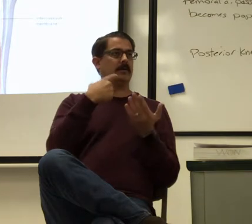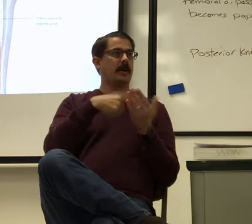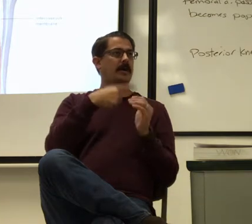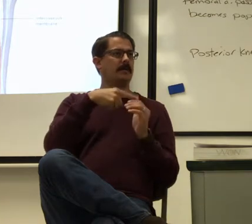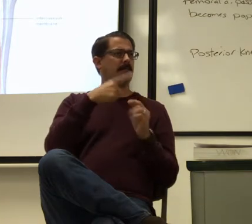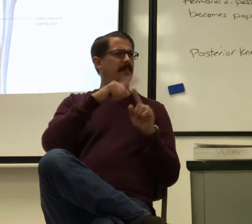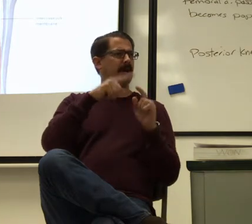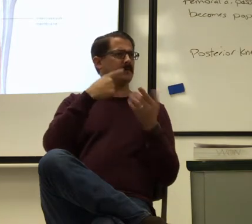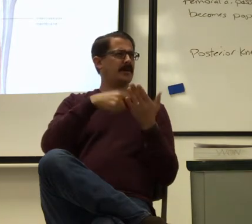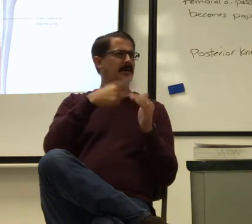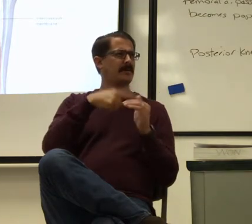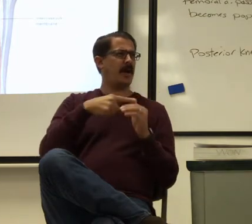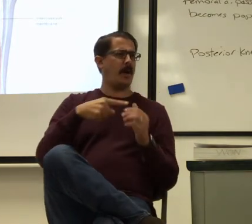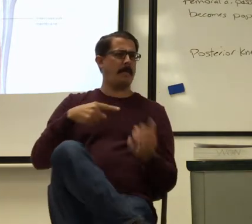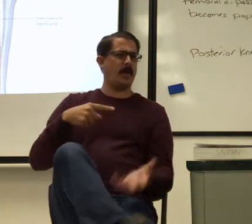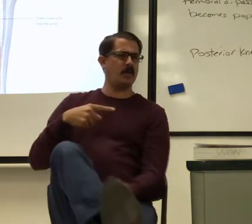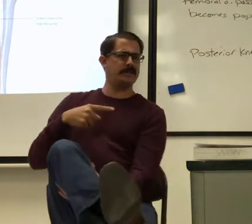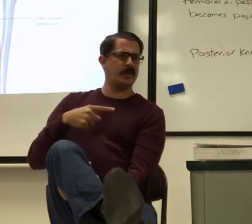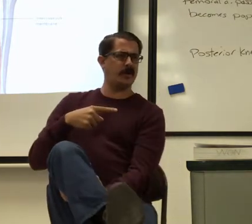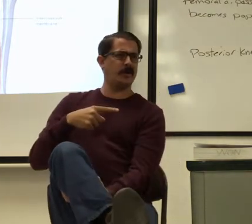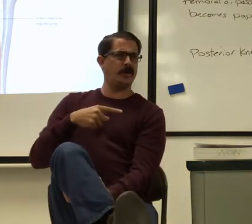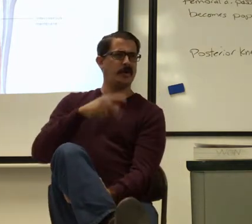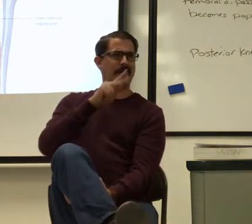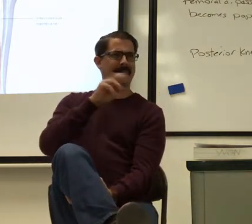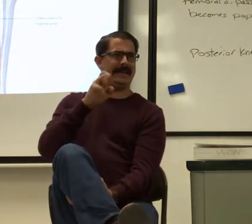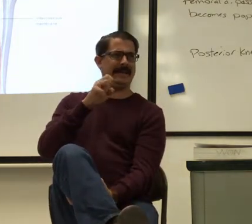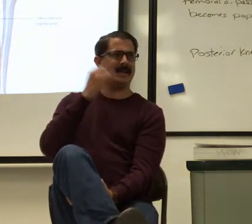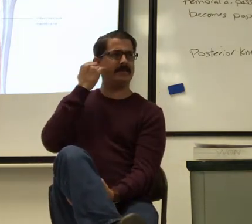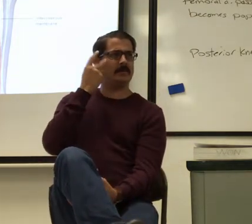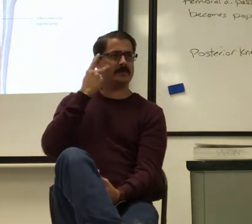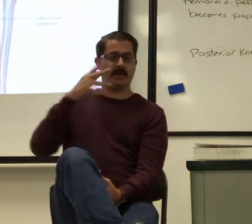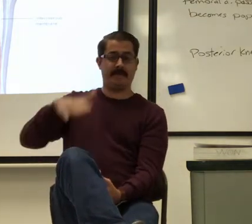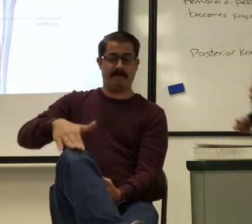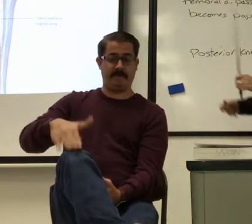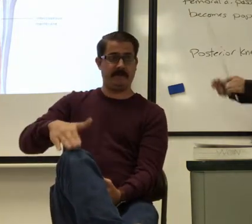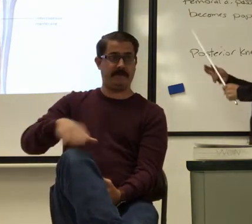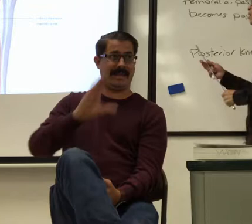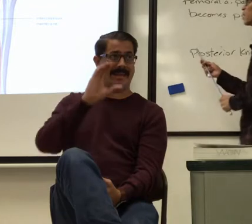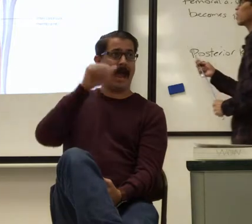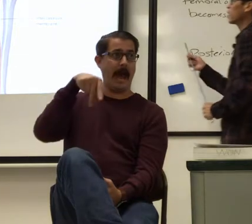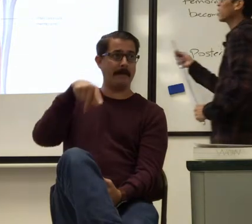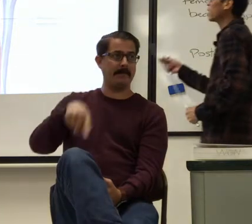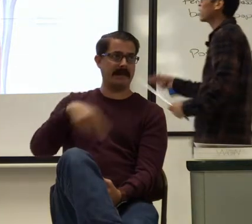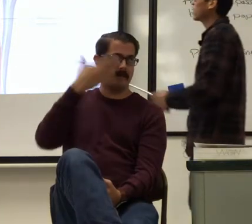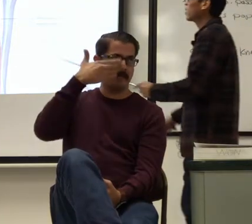knee, but if you see the kneecap, the patella, that's the front of the knee.